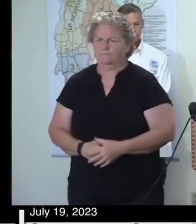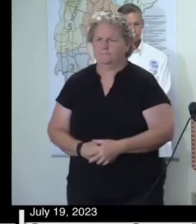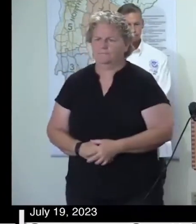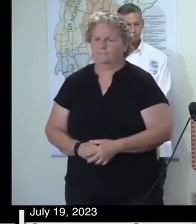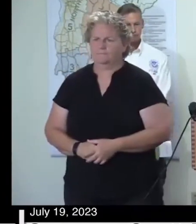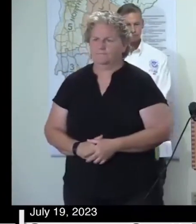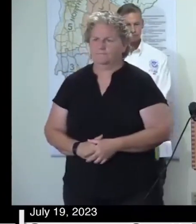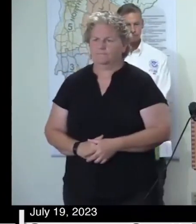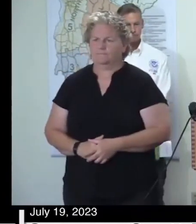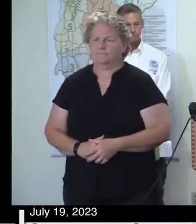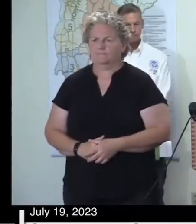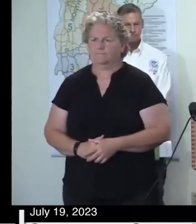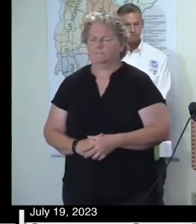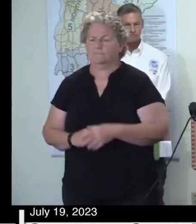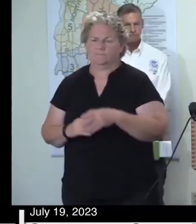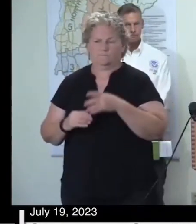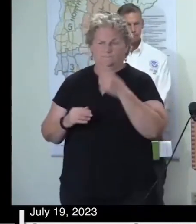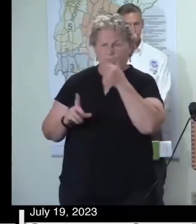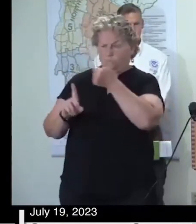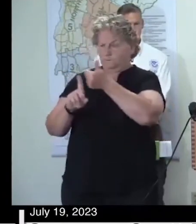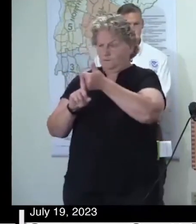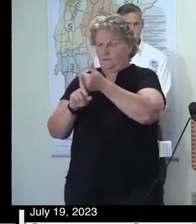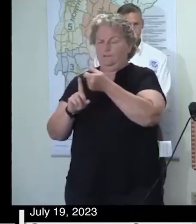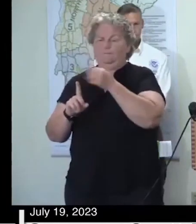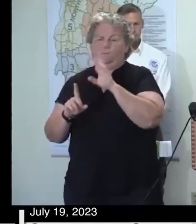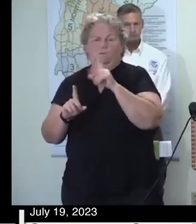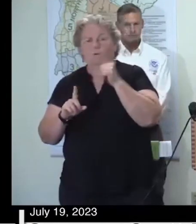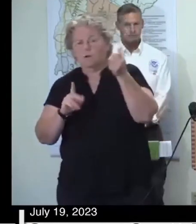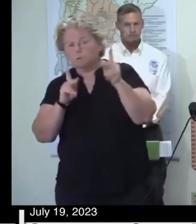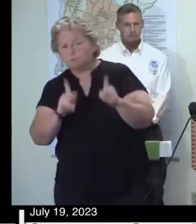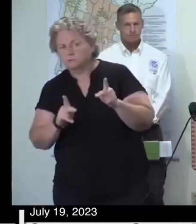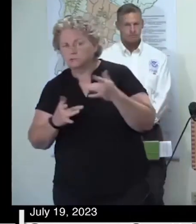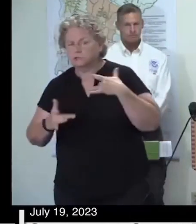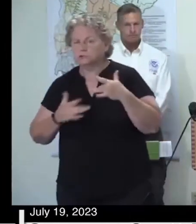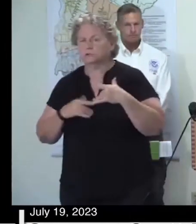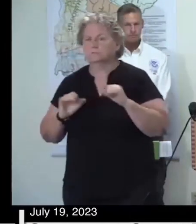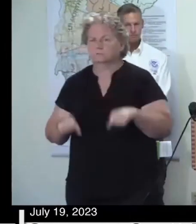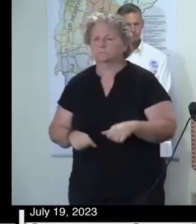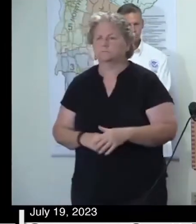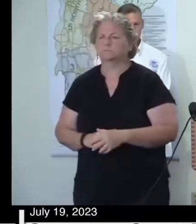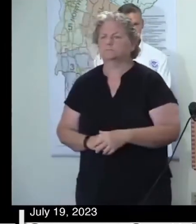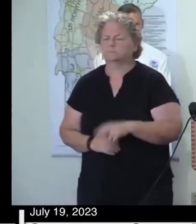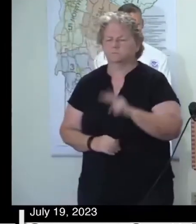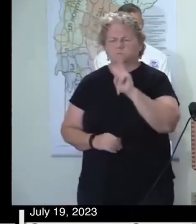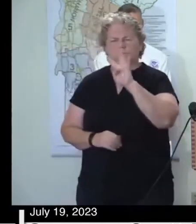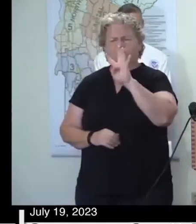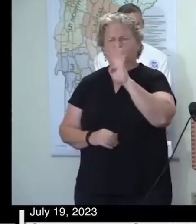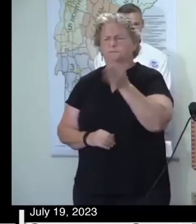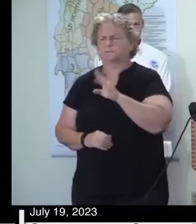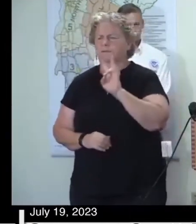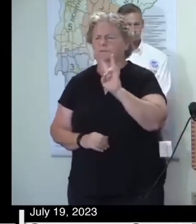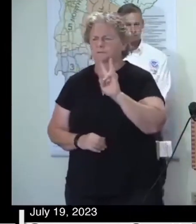one 24/7. Yesterday, I had the opportunity to meet with our local 988